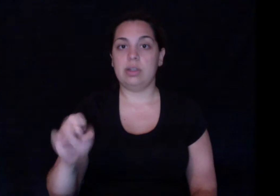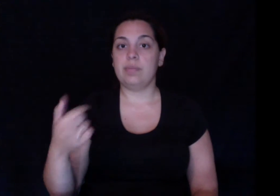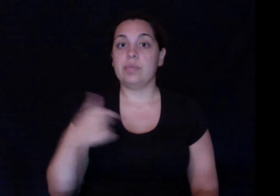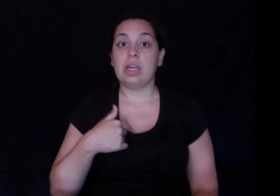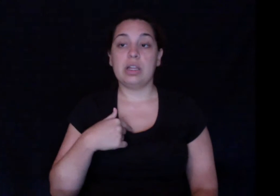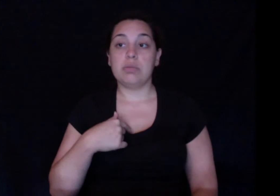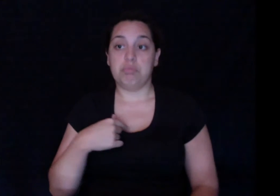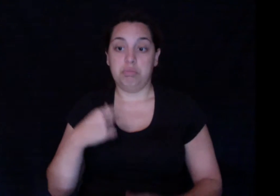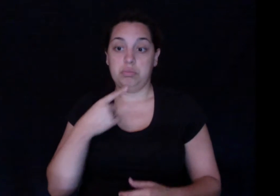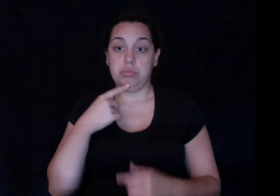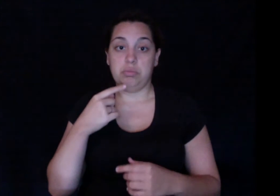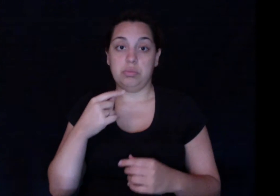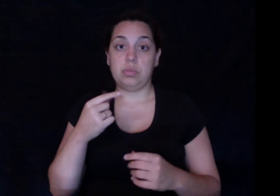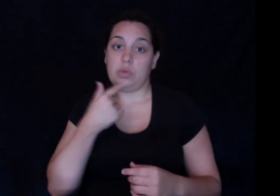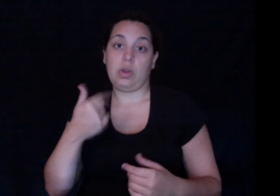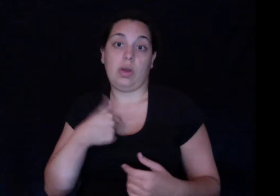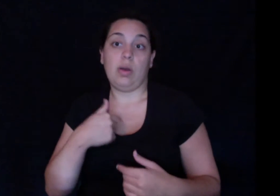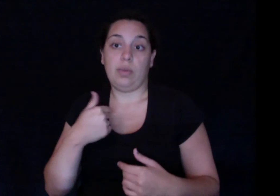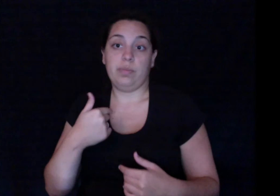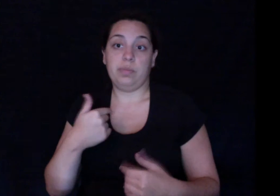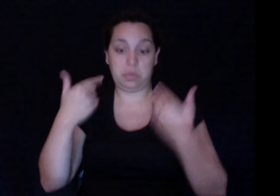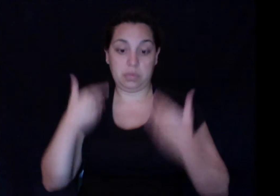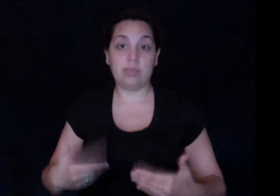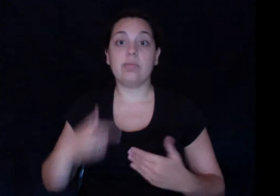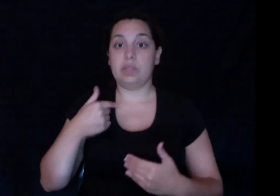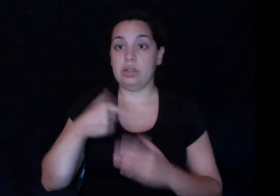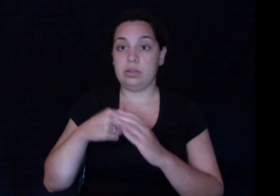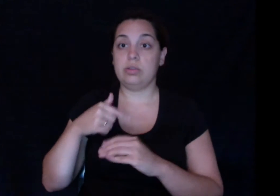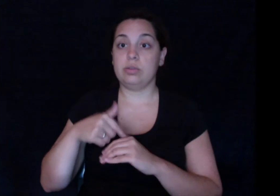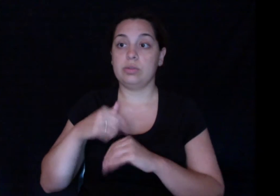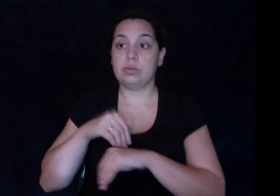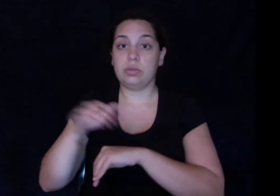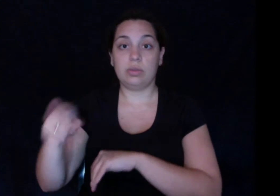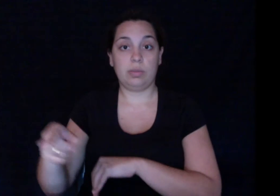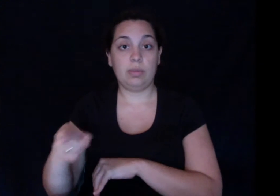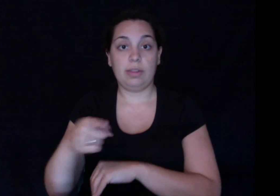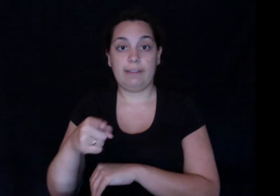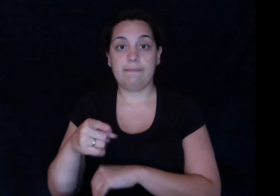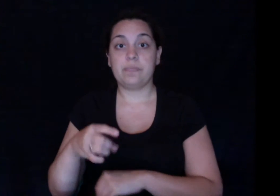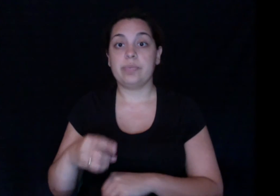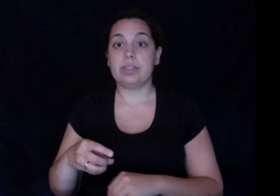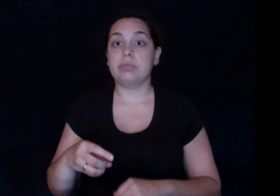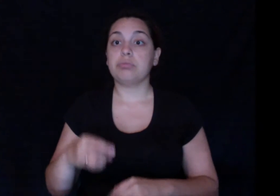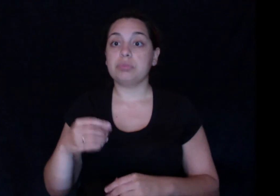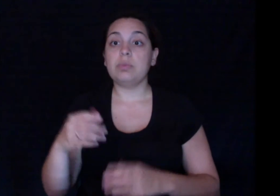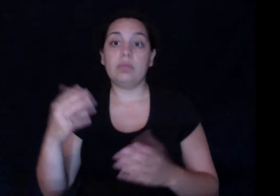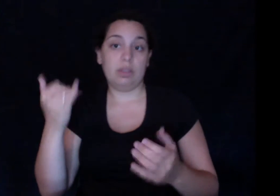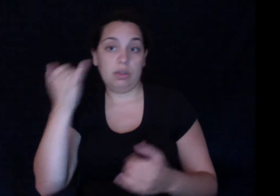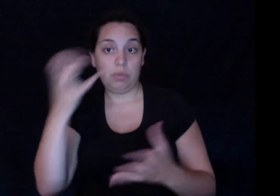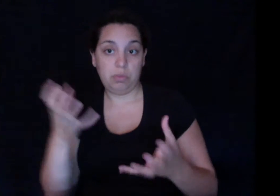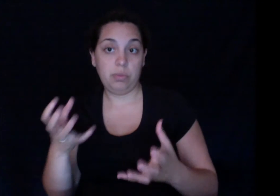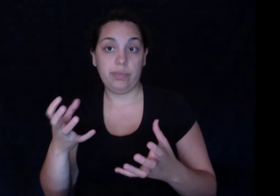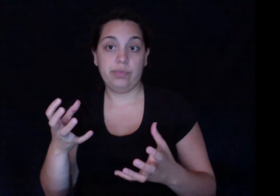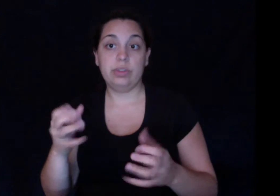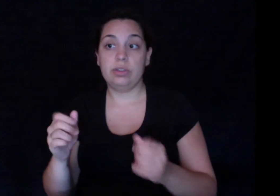we only have so much budget. 3 squeezes and hold. All right, so the needle is out, and I am looking away because I am